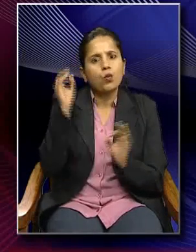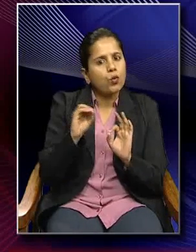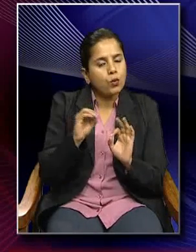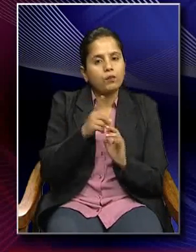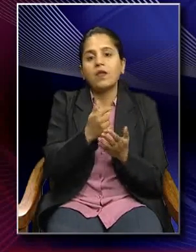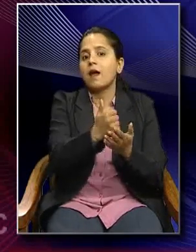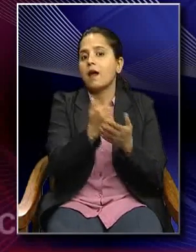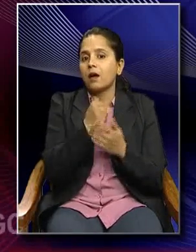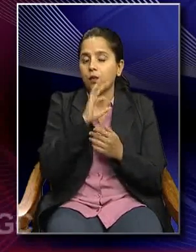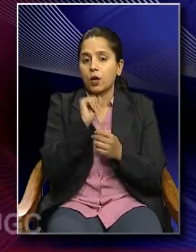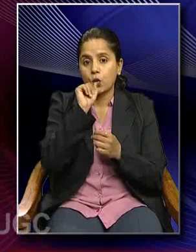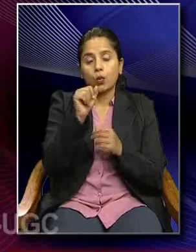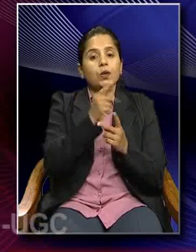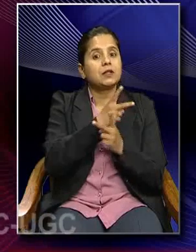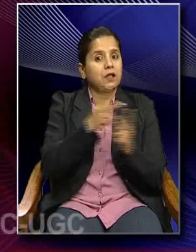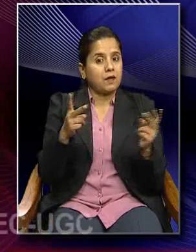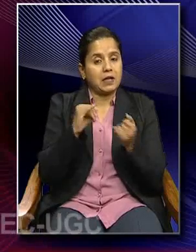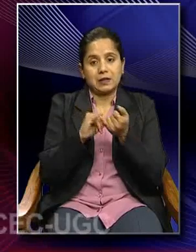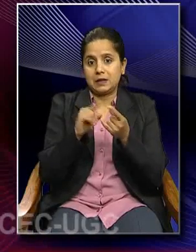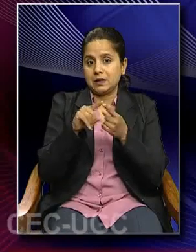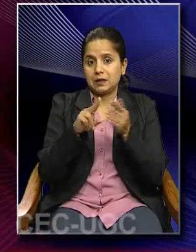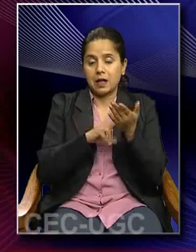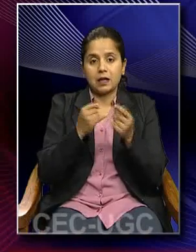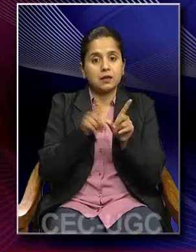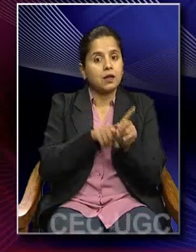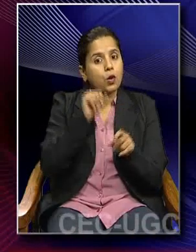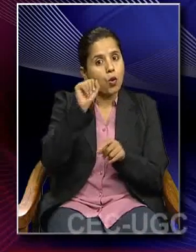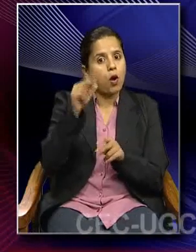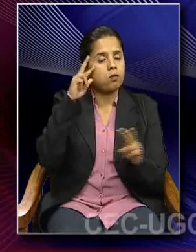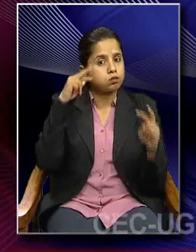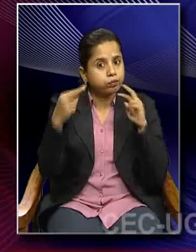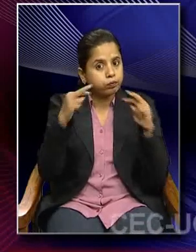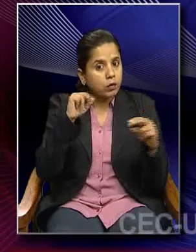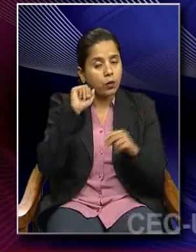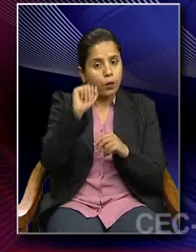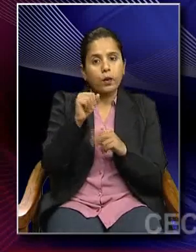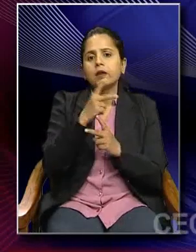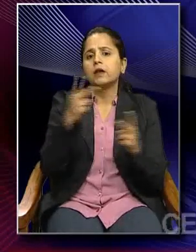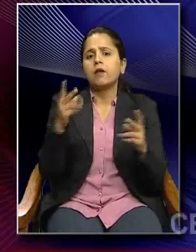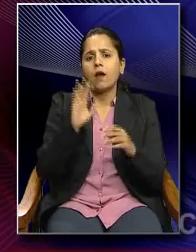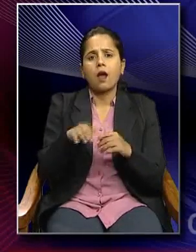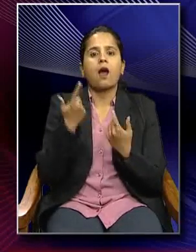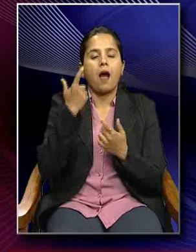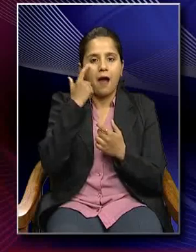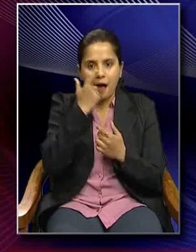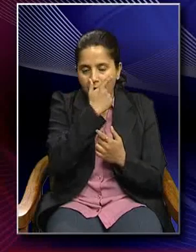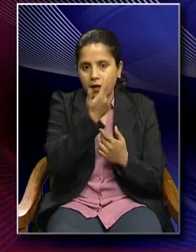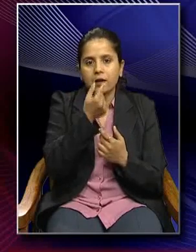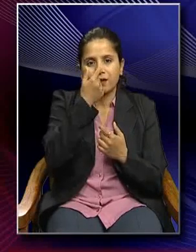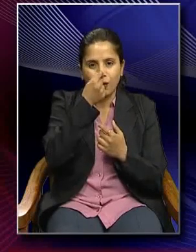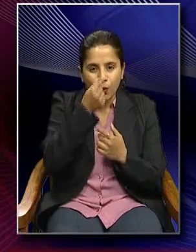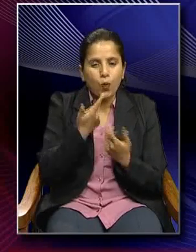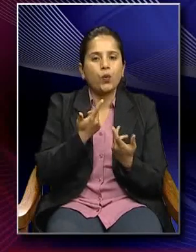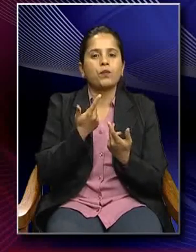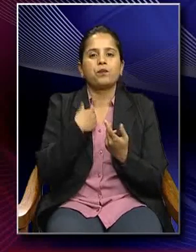help of your various sensory perceptions, through the help of various sensory organs, we